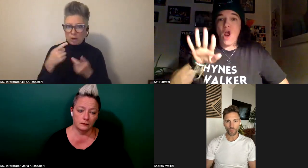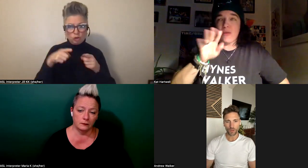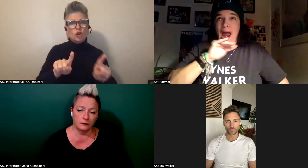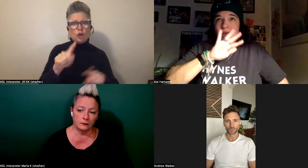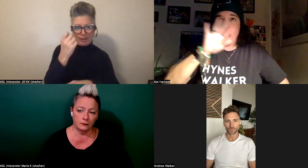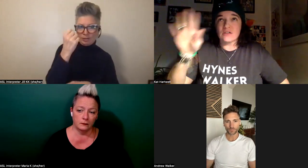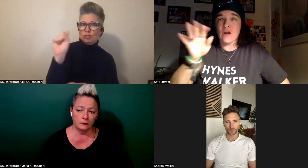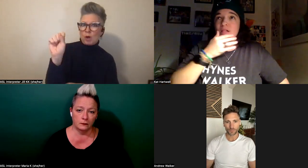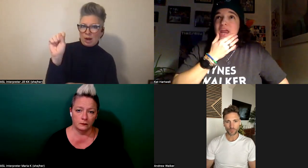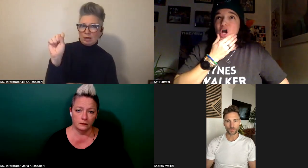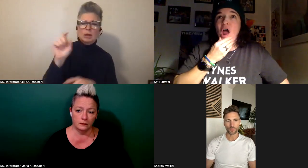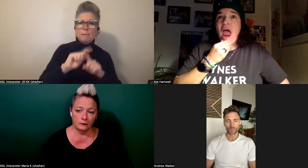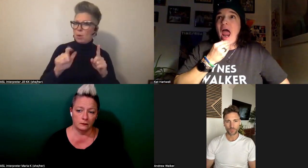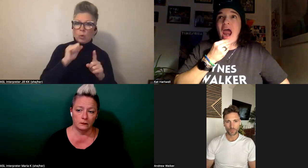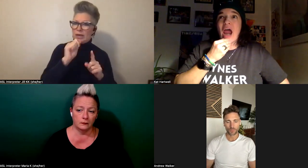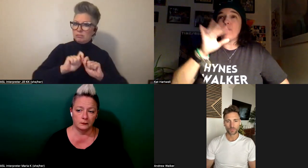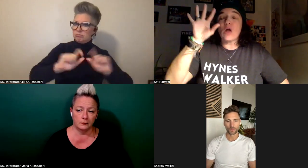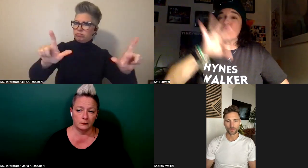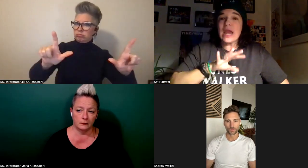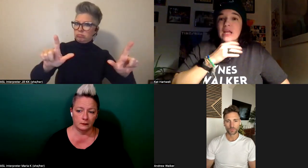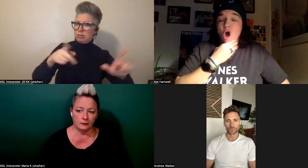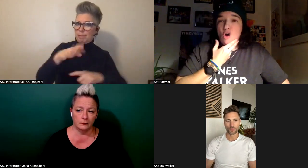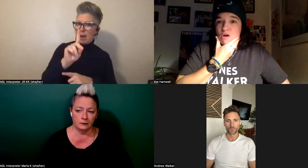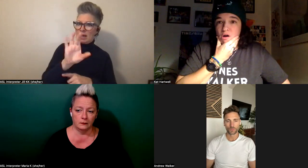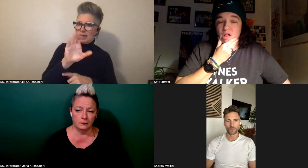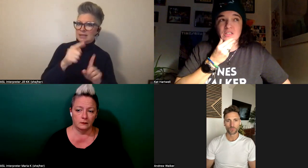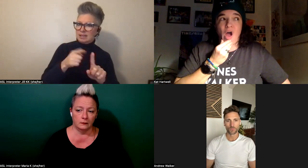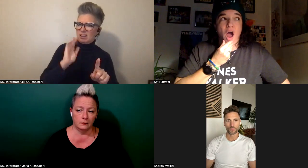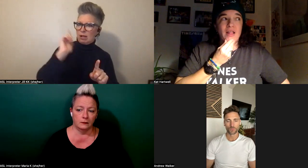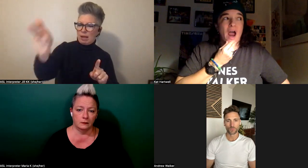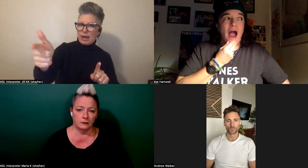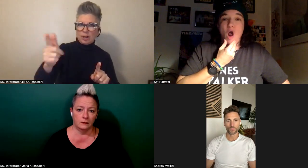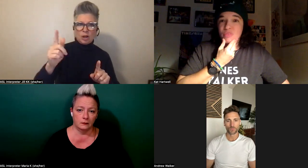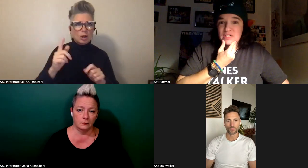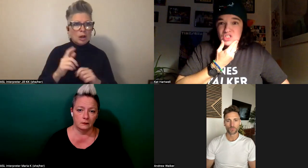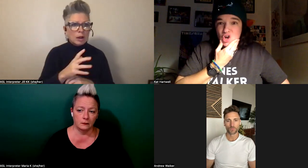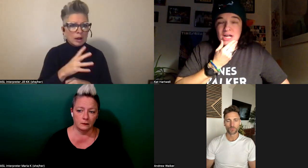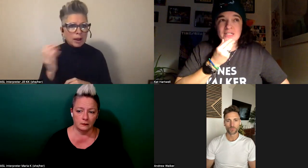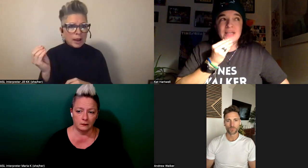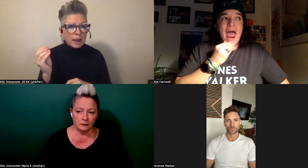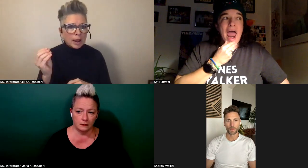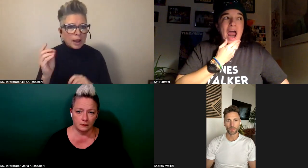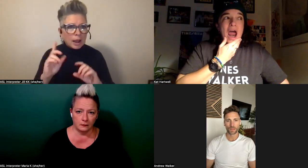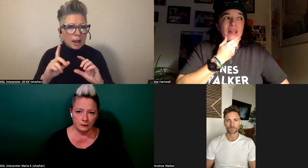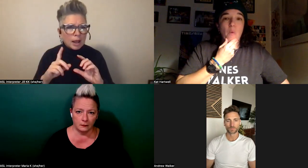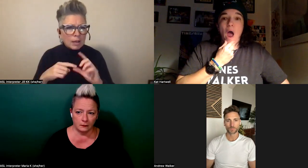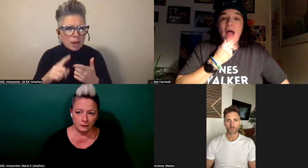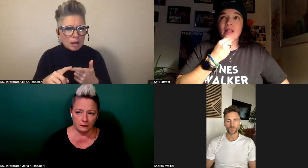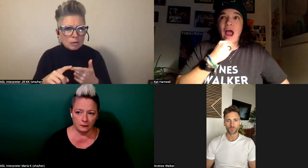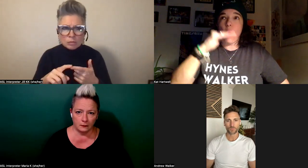didn't air the podcast until later. And I'm like reading articles that are like health insurance